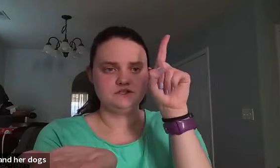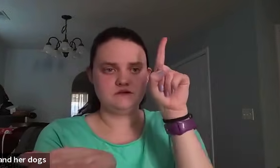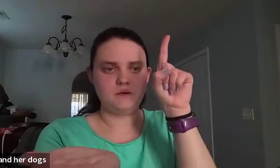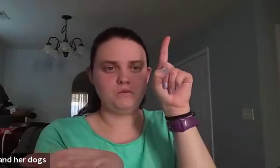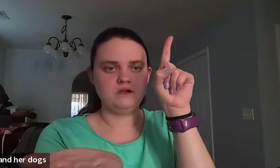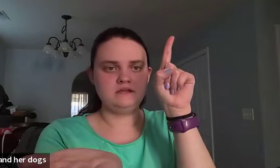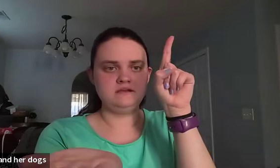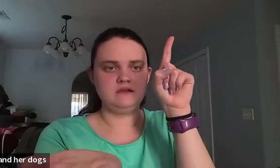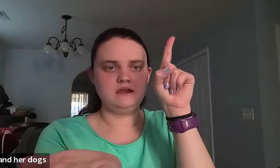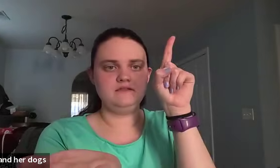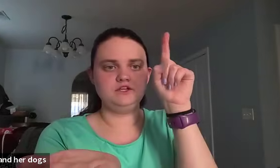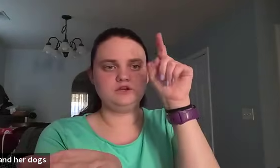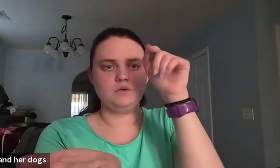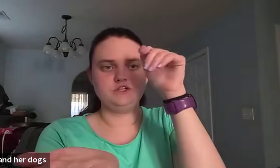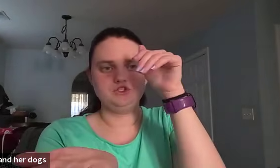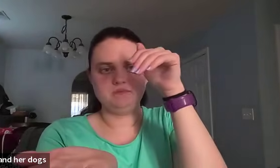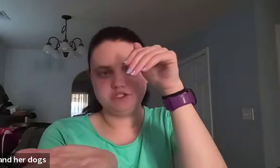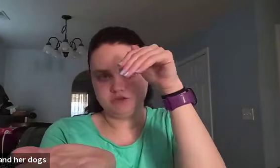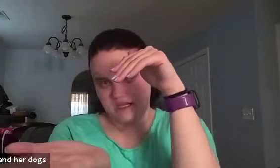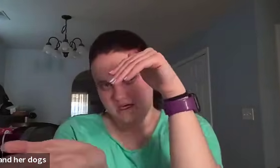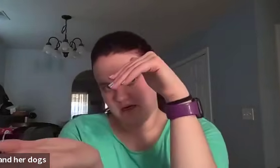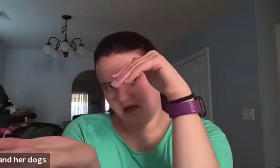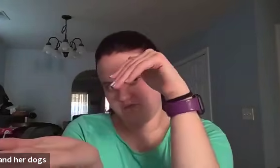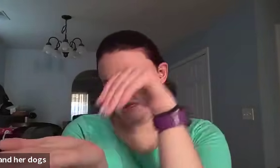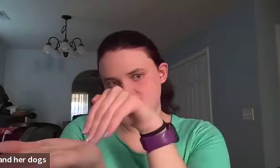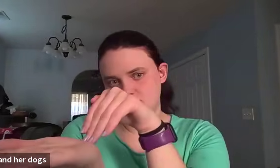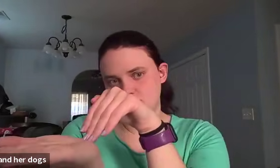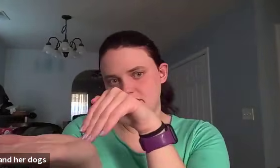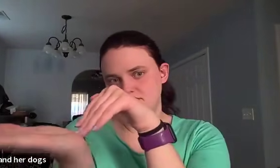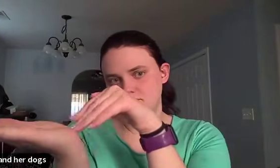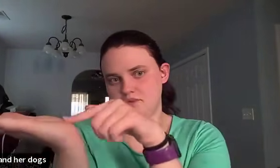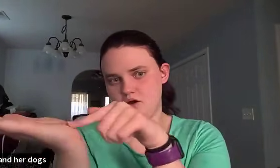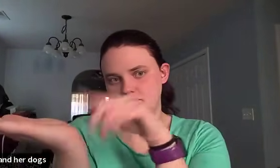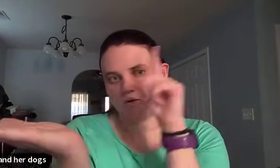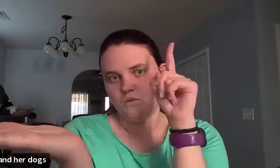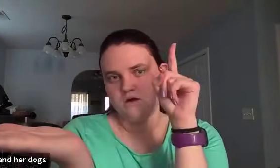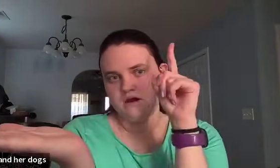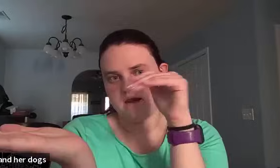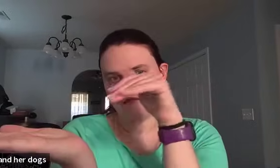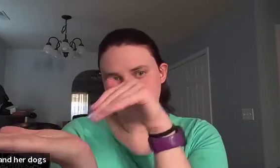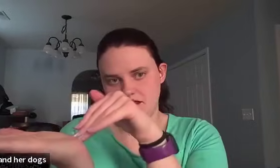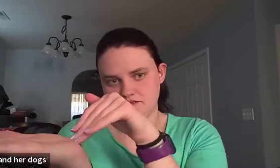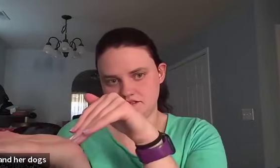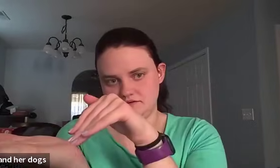So you have that one, and then you're going to bend your hand in a half bend to your base of your palm. 1,000.